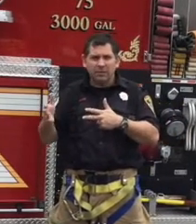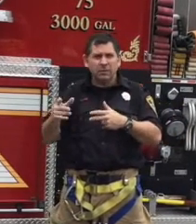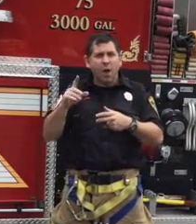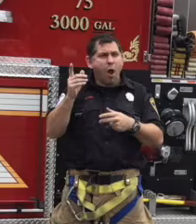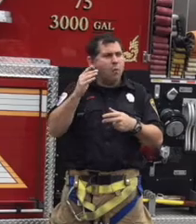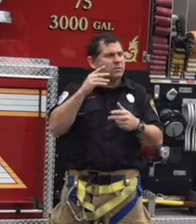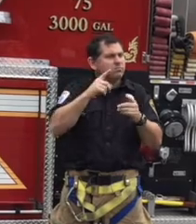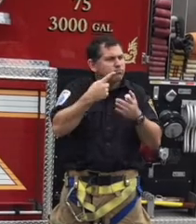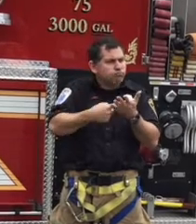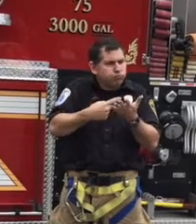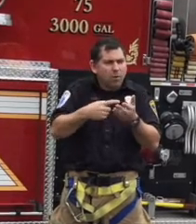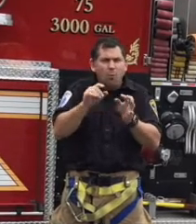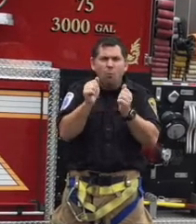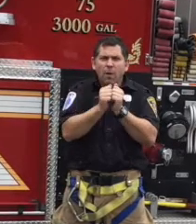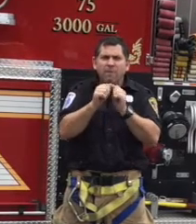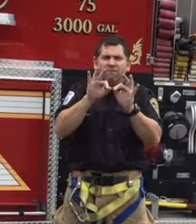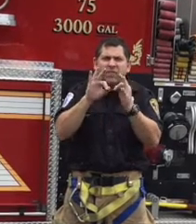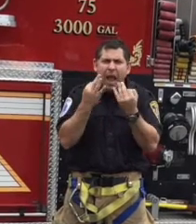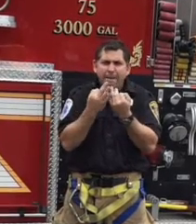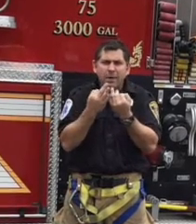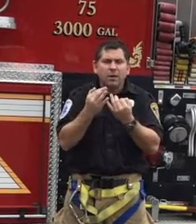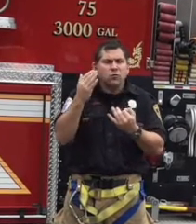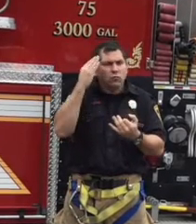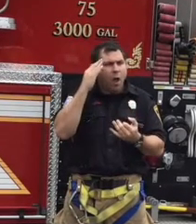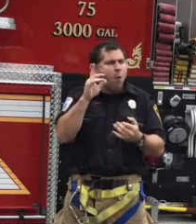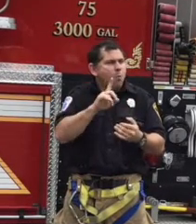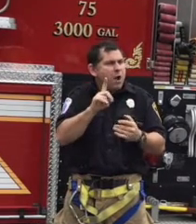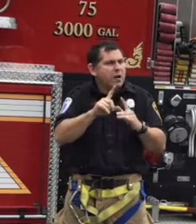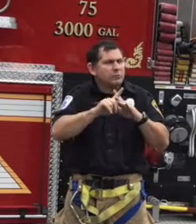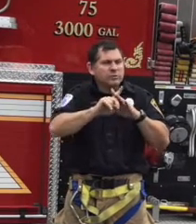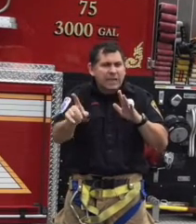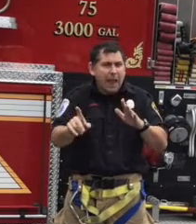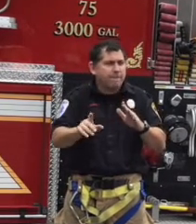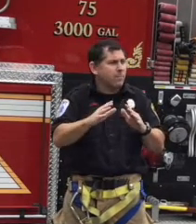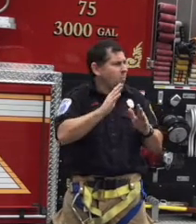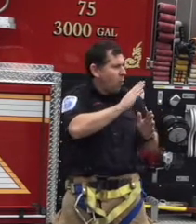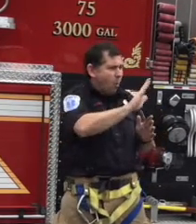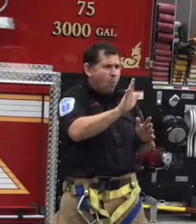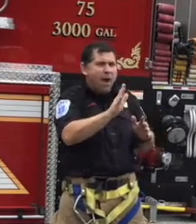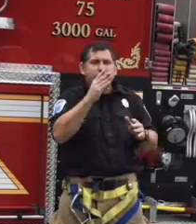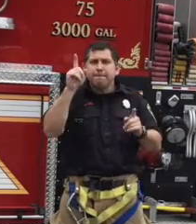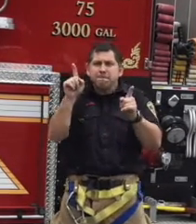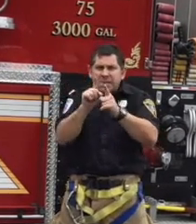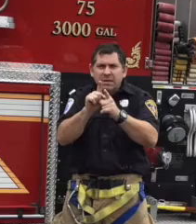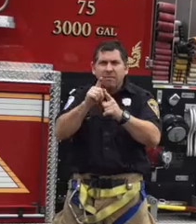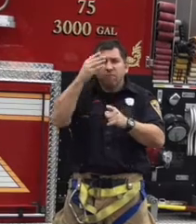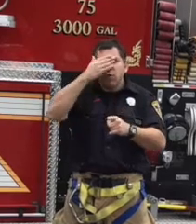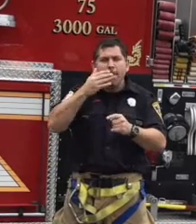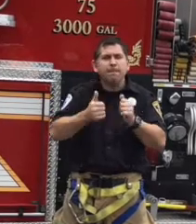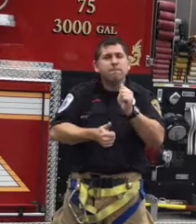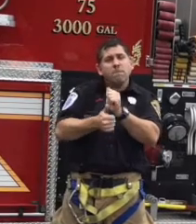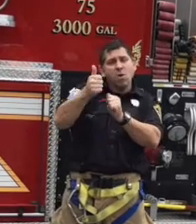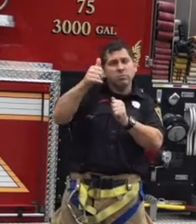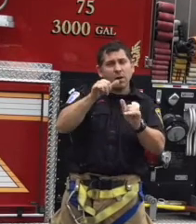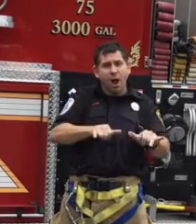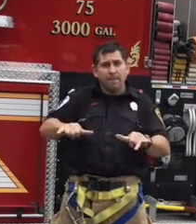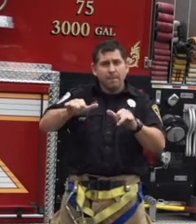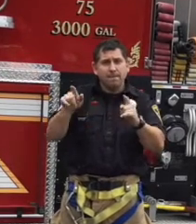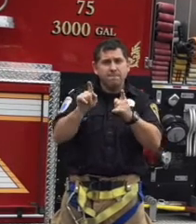you must have a plan. Talk to your family and know where you should escape when you have to leave the house,